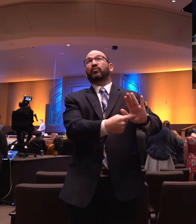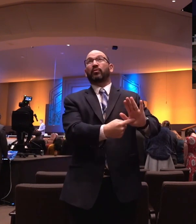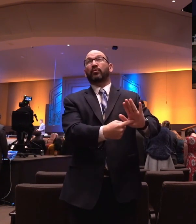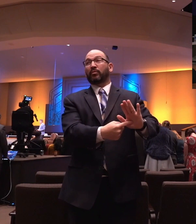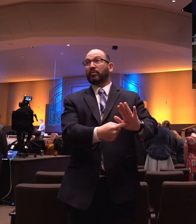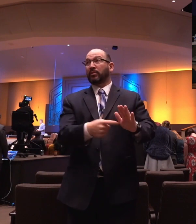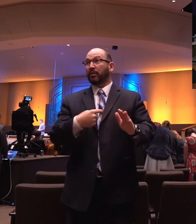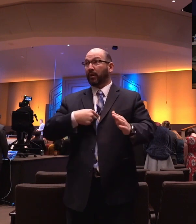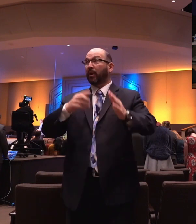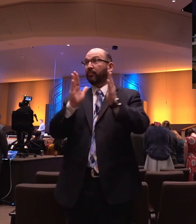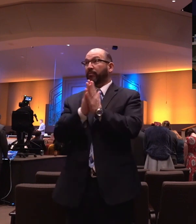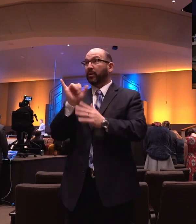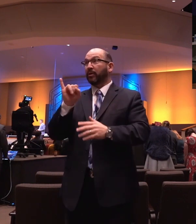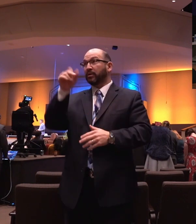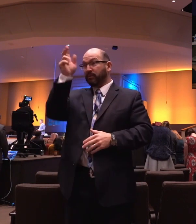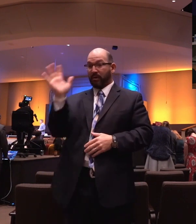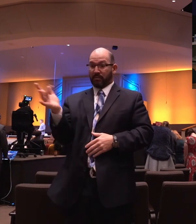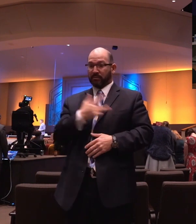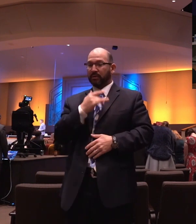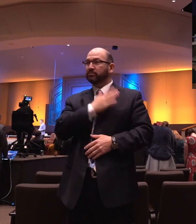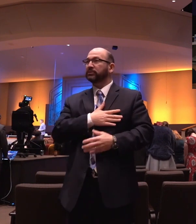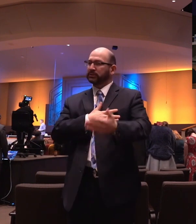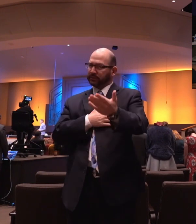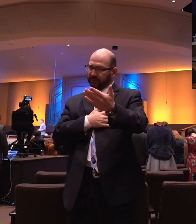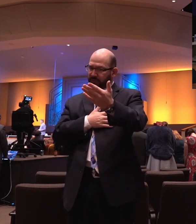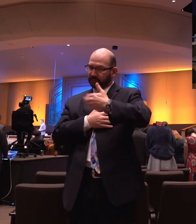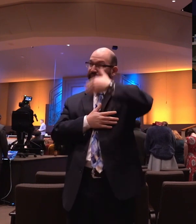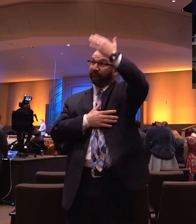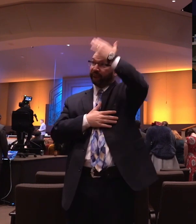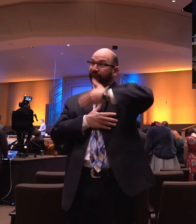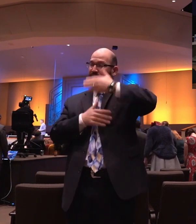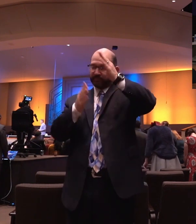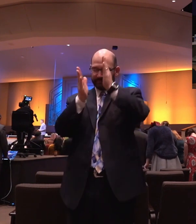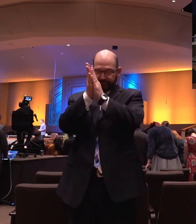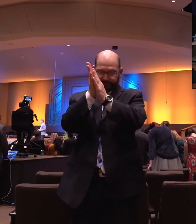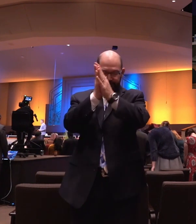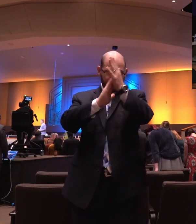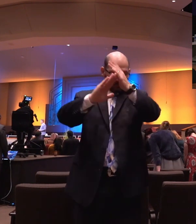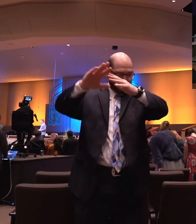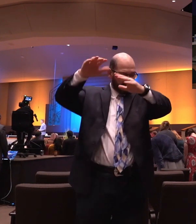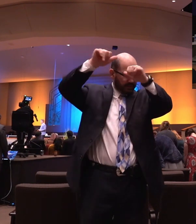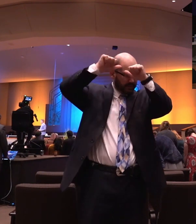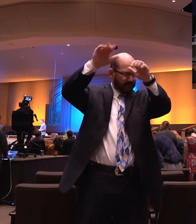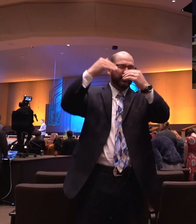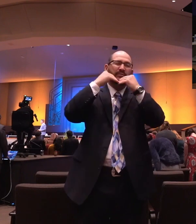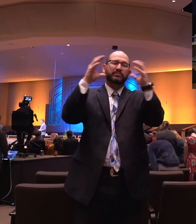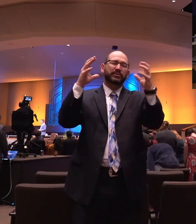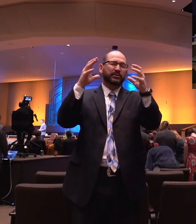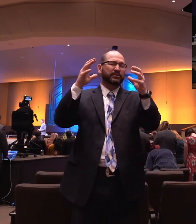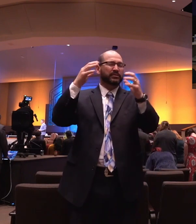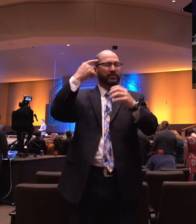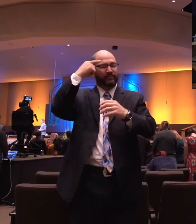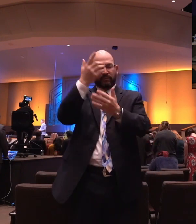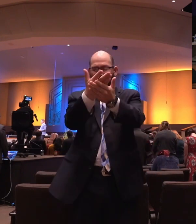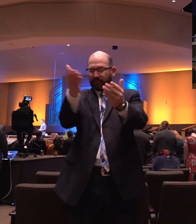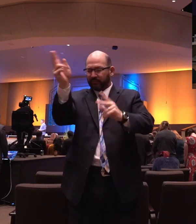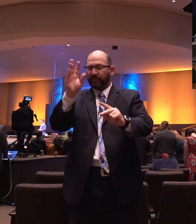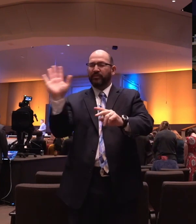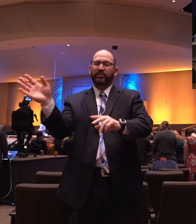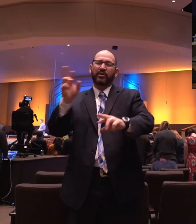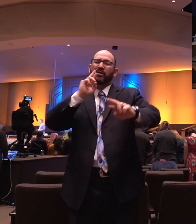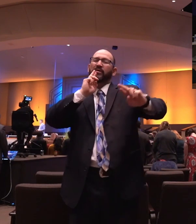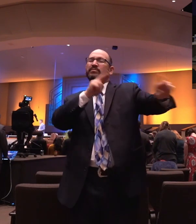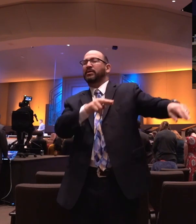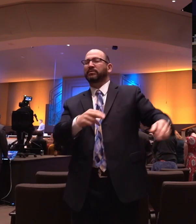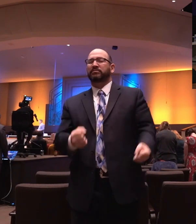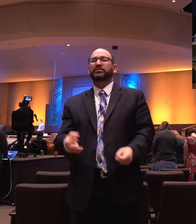pray and if God's spoken to your heart, you make your way to the altar. Father, thank you so much for the response tonight. So many